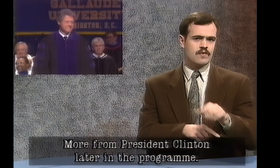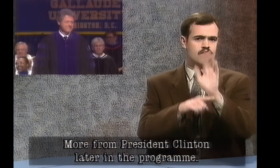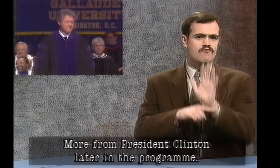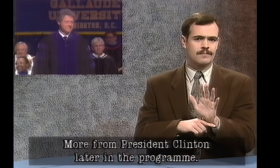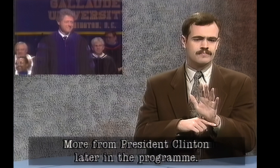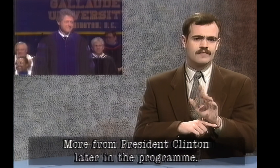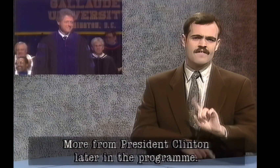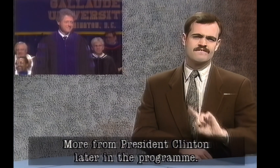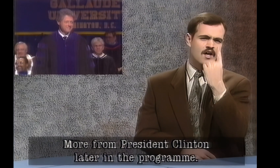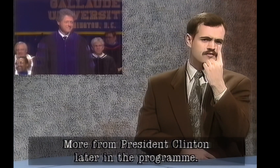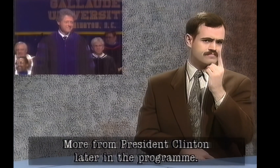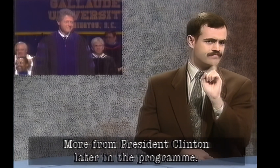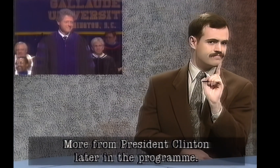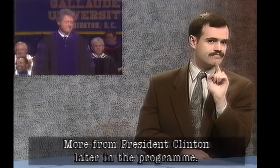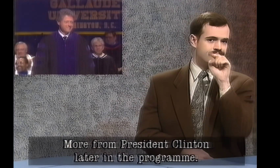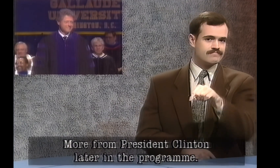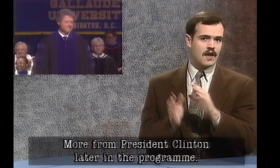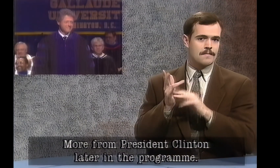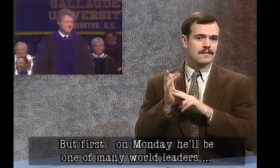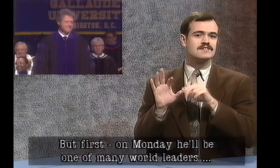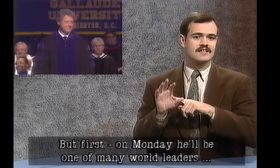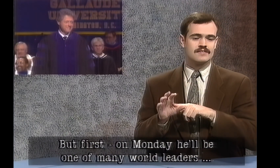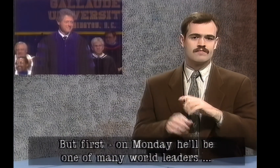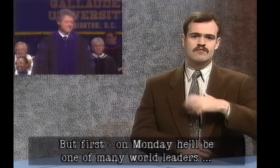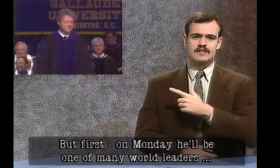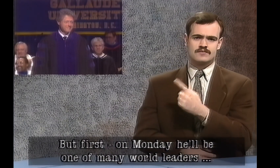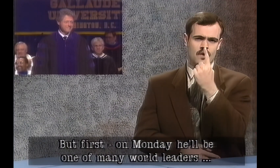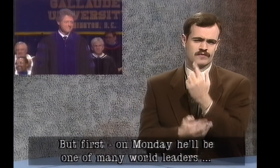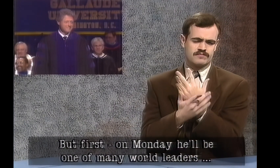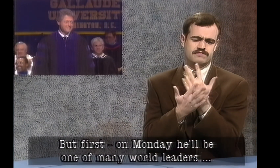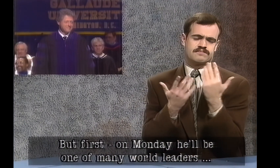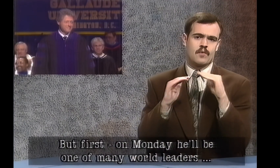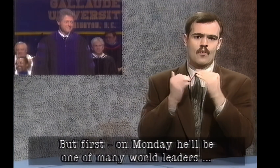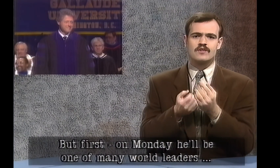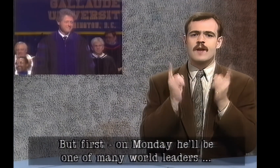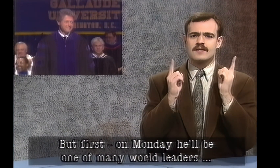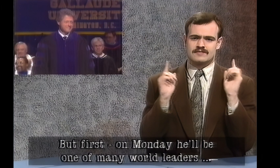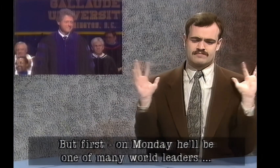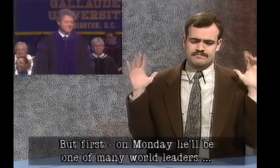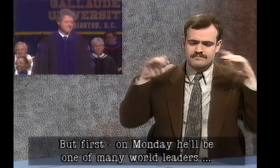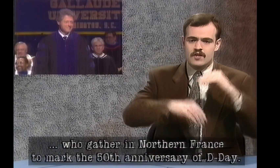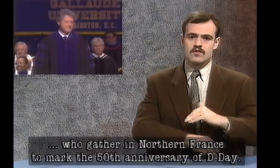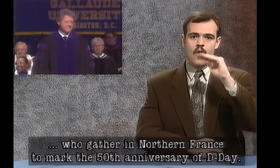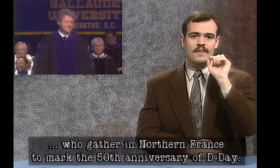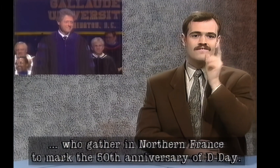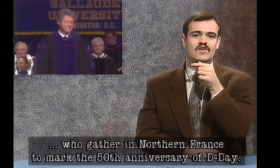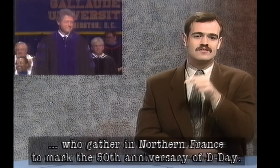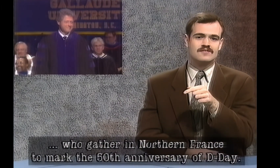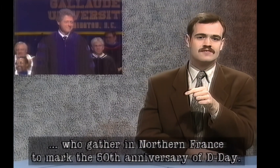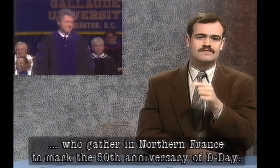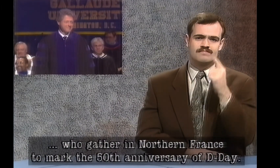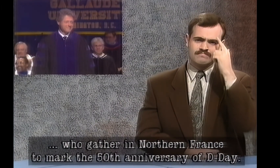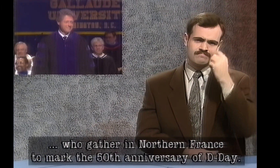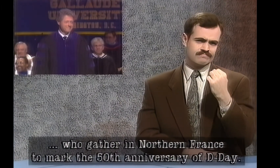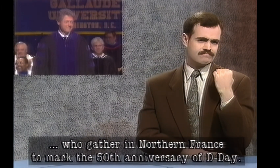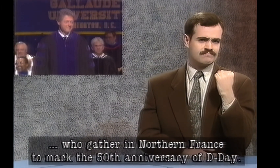More from President Clinton later in the program. But first, on Monday, he'll be one of many world leaders who gather in northern